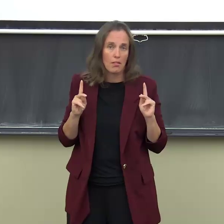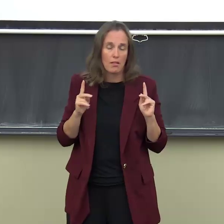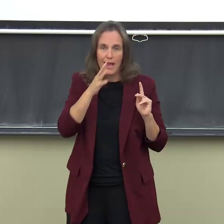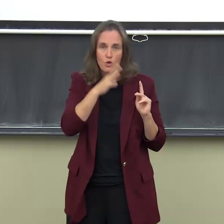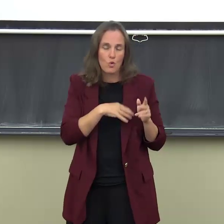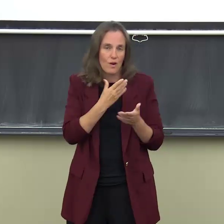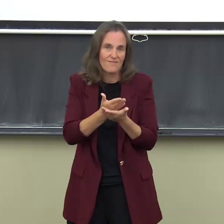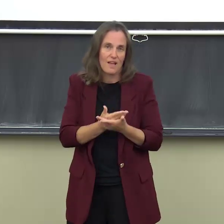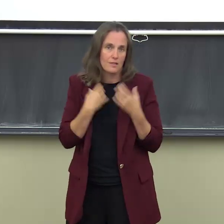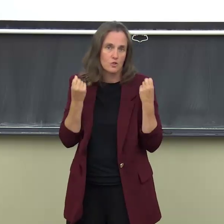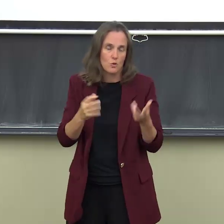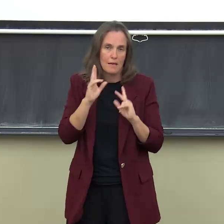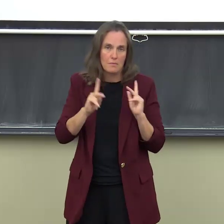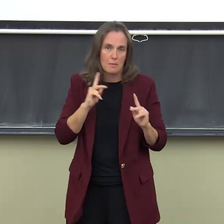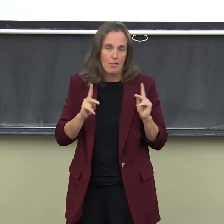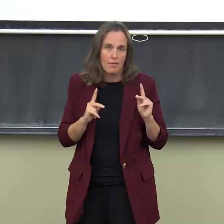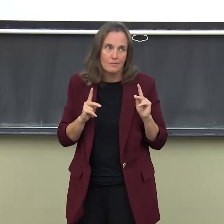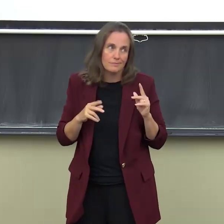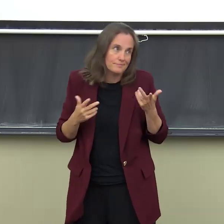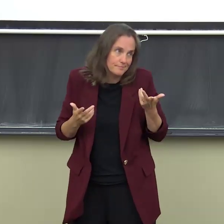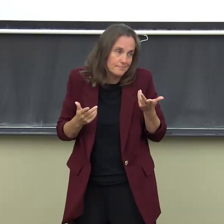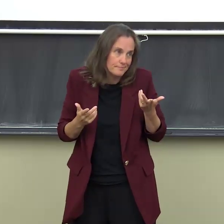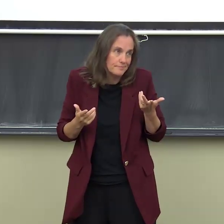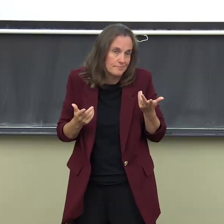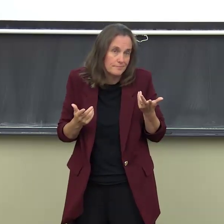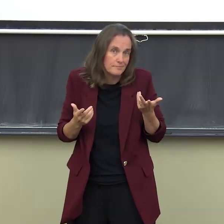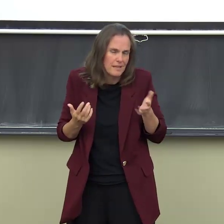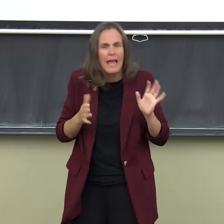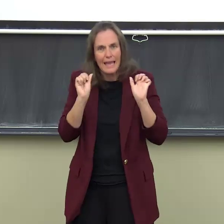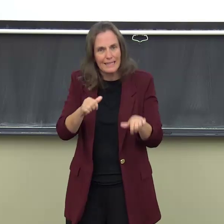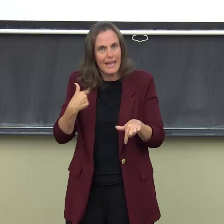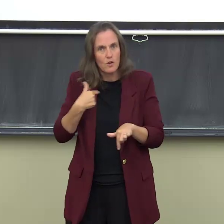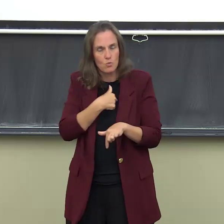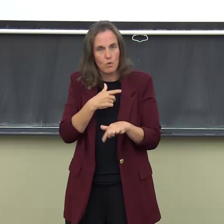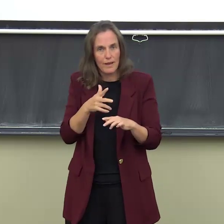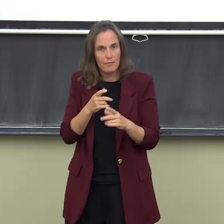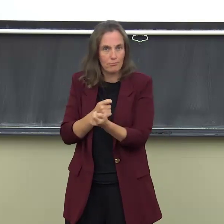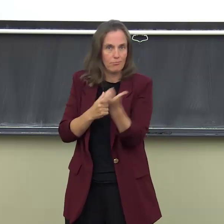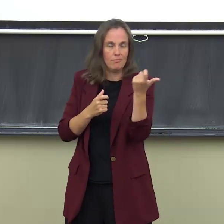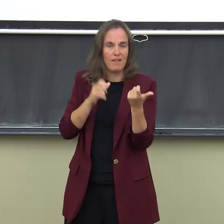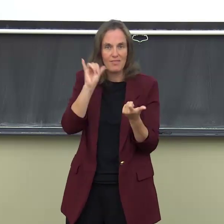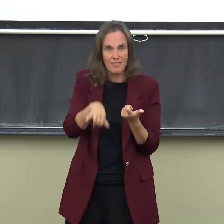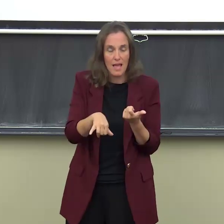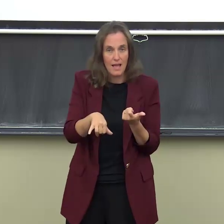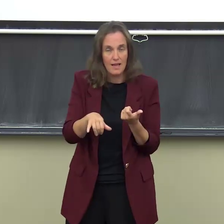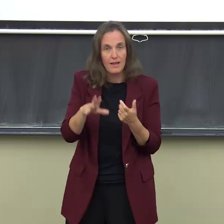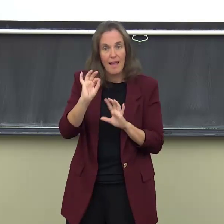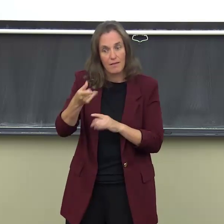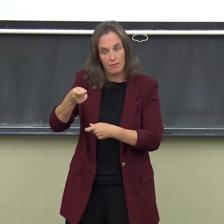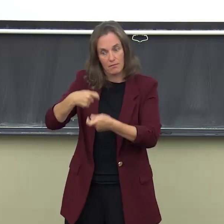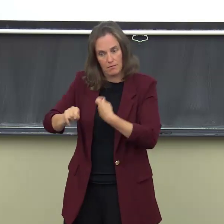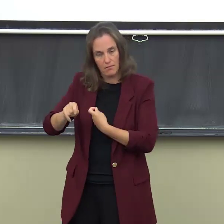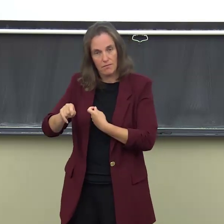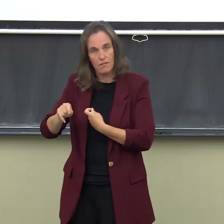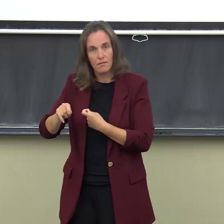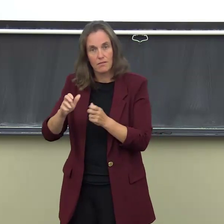Is like, can we cost that out and then can we counter this argument to say, hey,